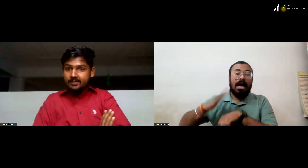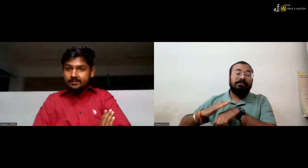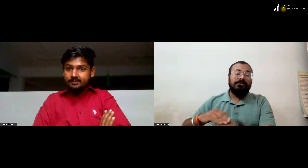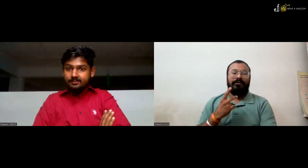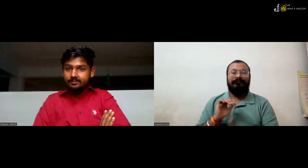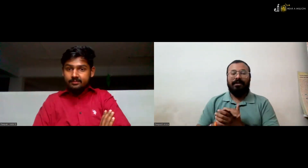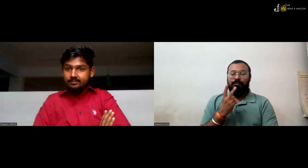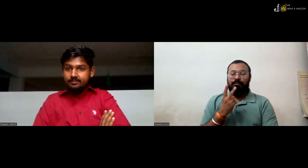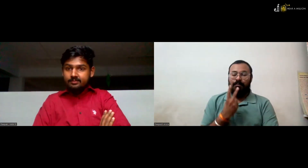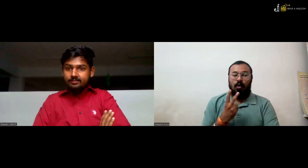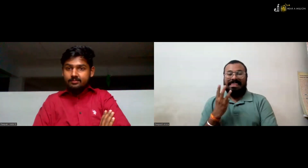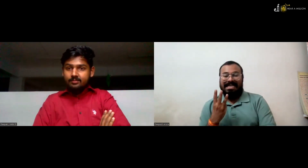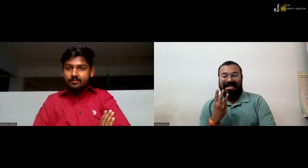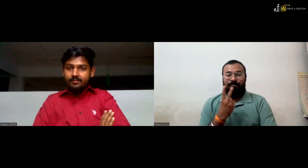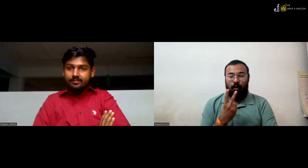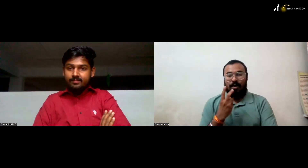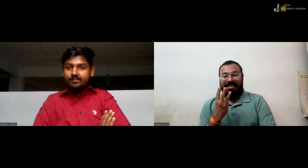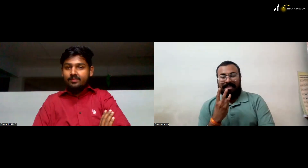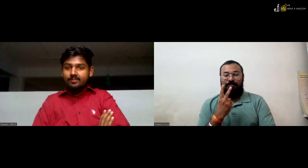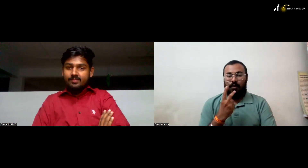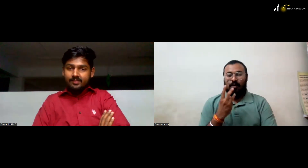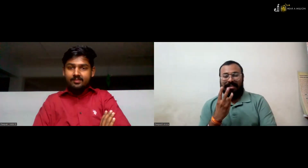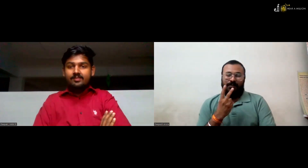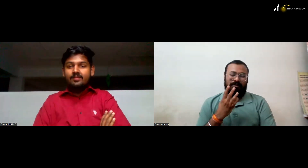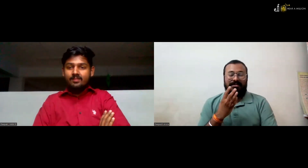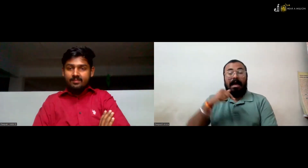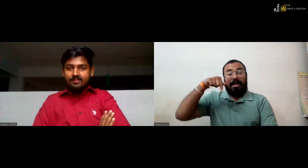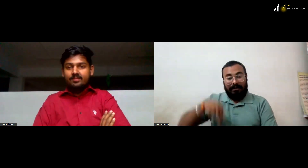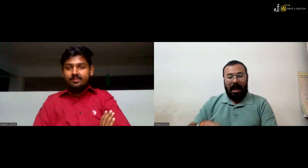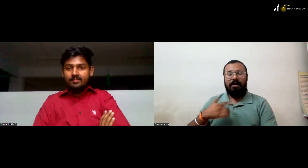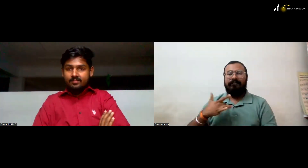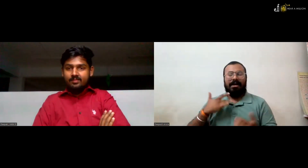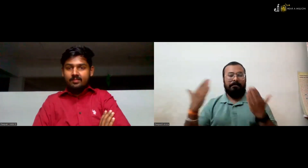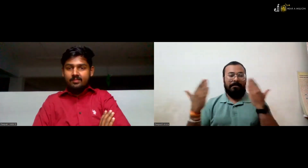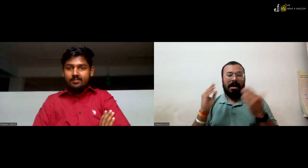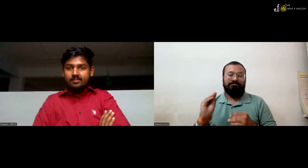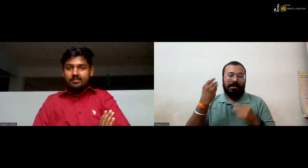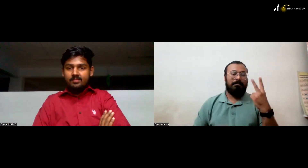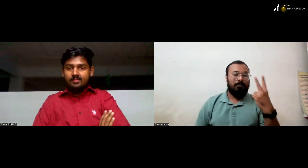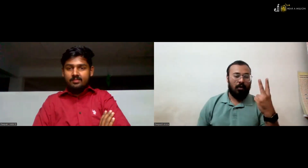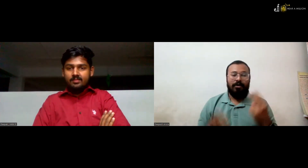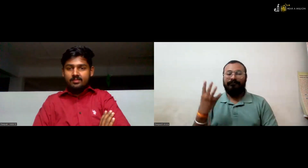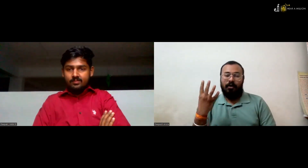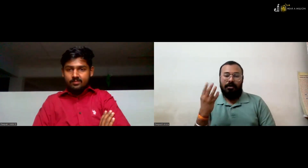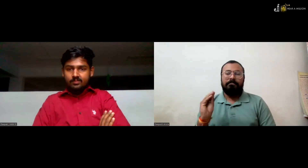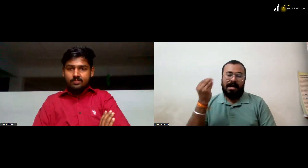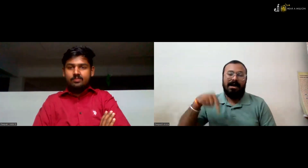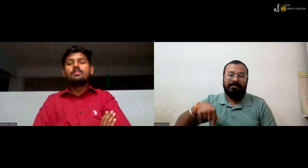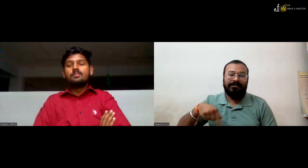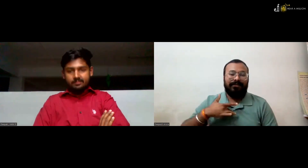people, and it was an experience where we had 2 or 3 people with us. And now this time when I